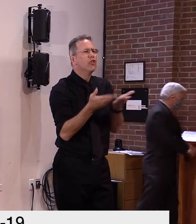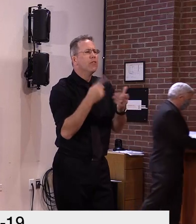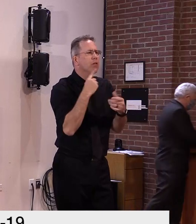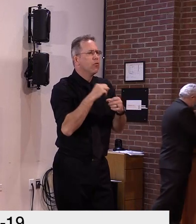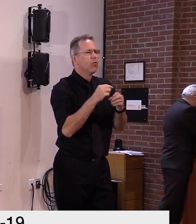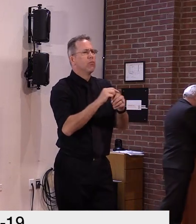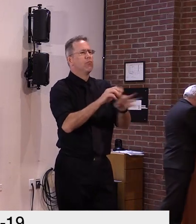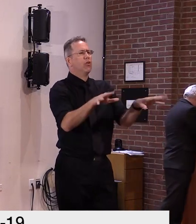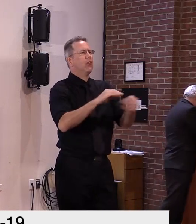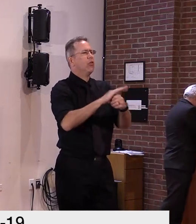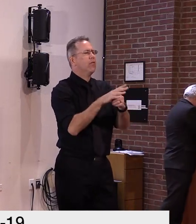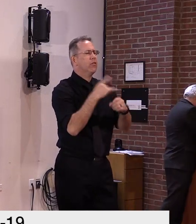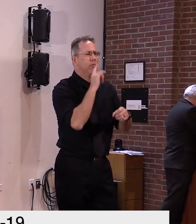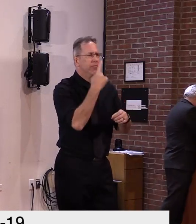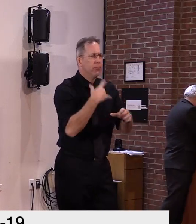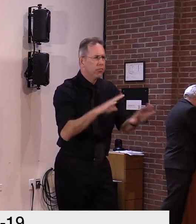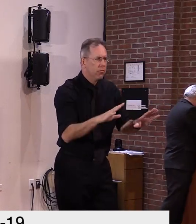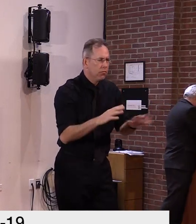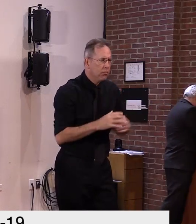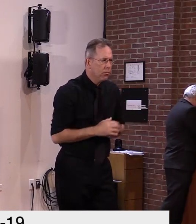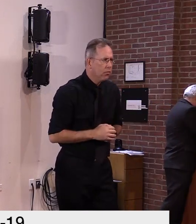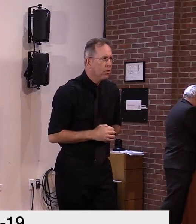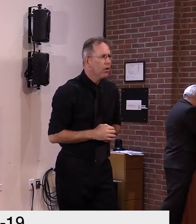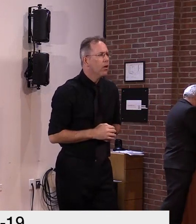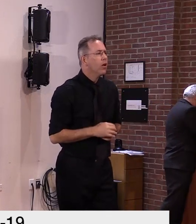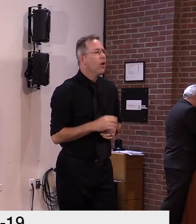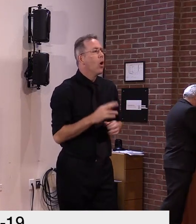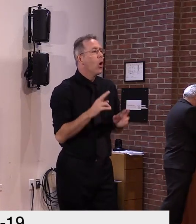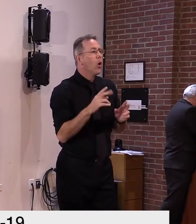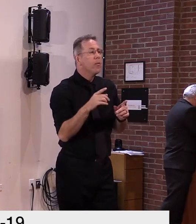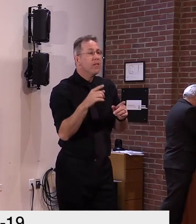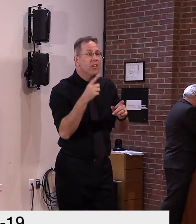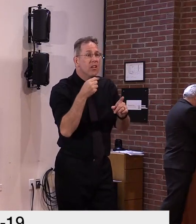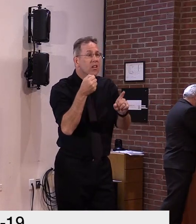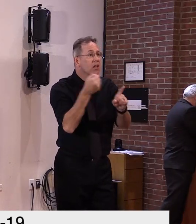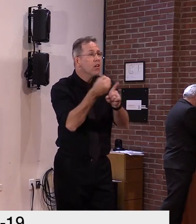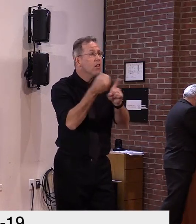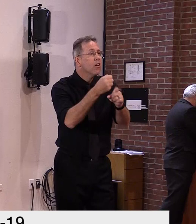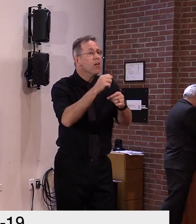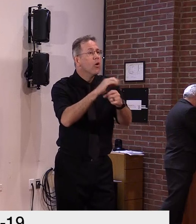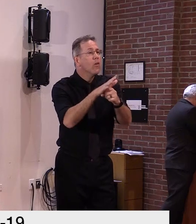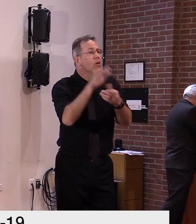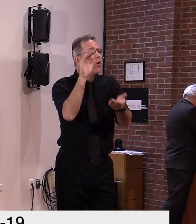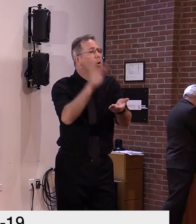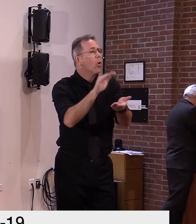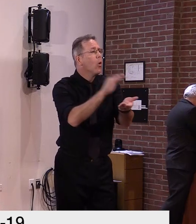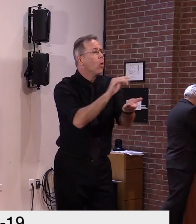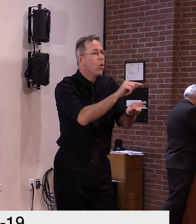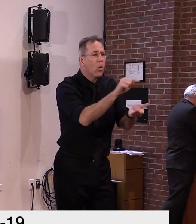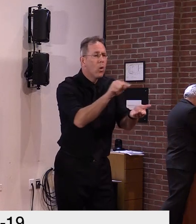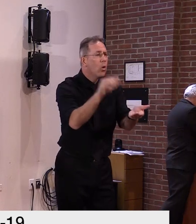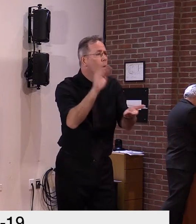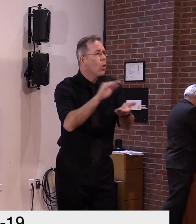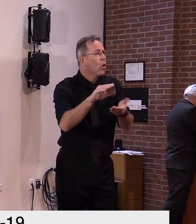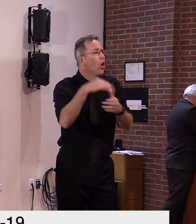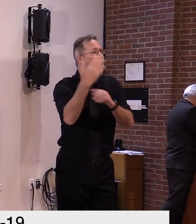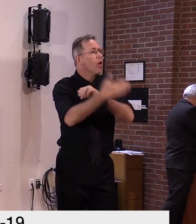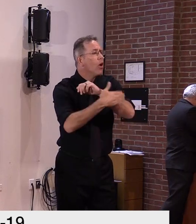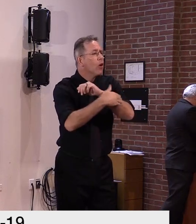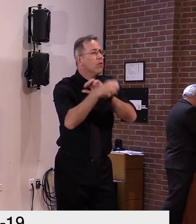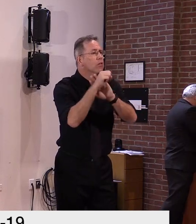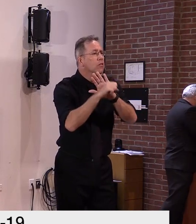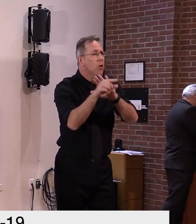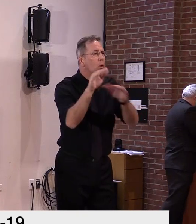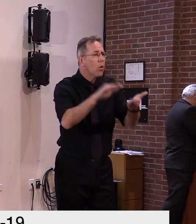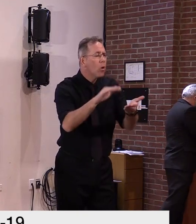and not prevent so many of these opportunities for us here in Vermont. We've thus far have